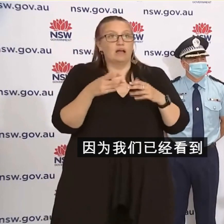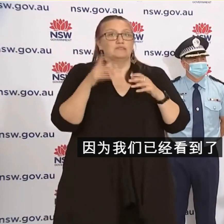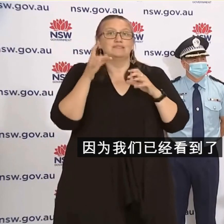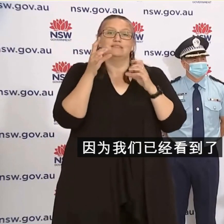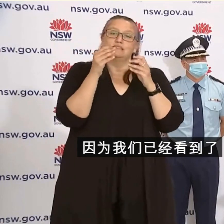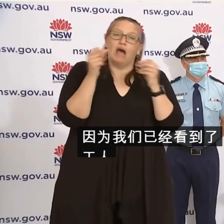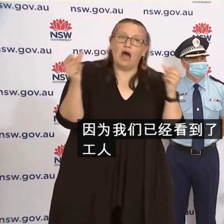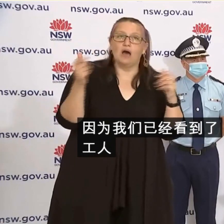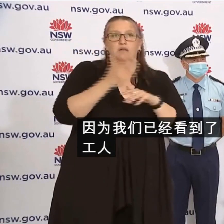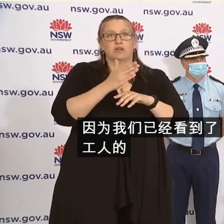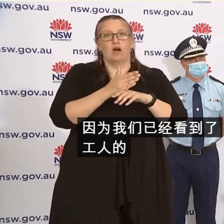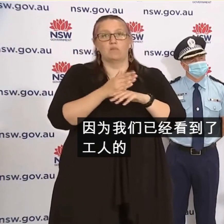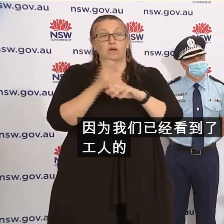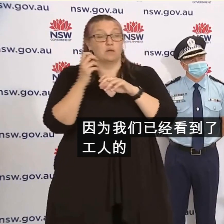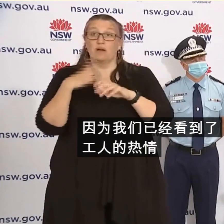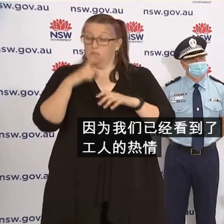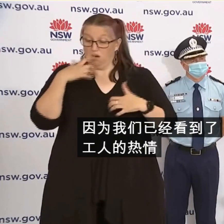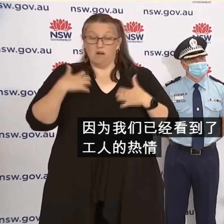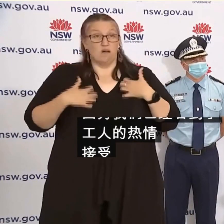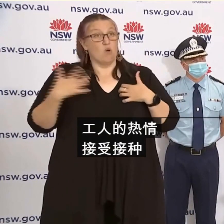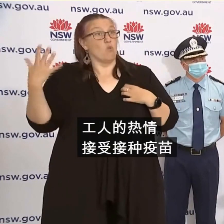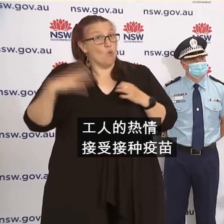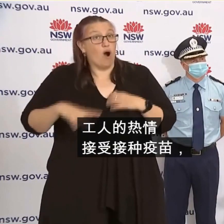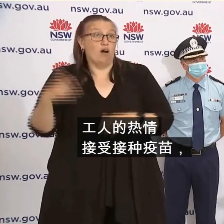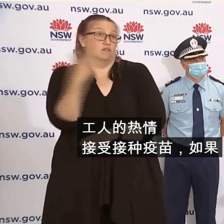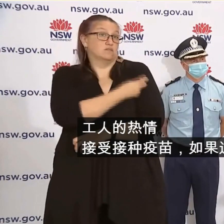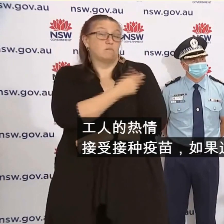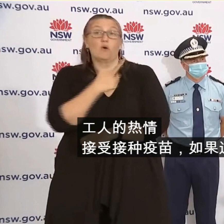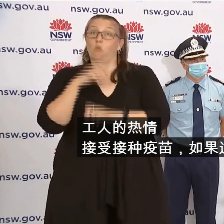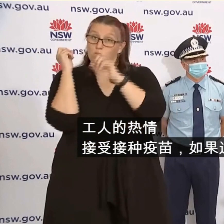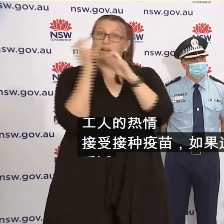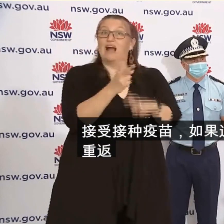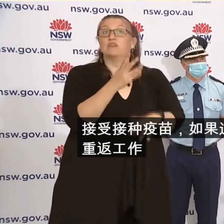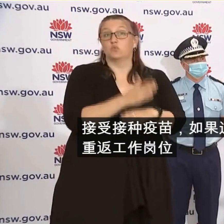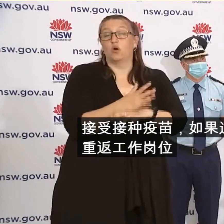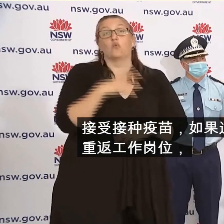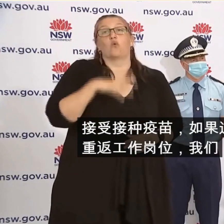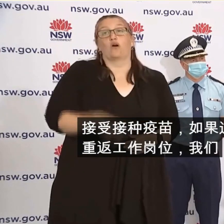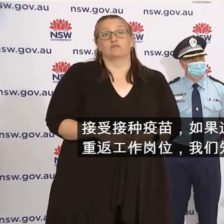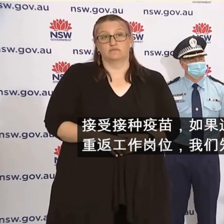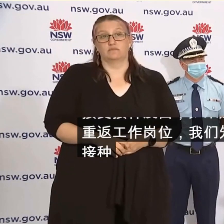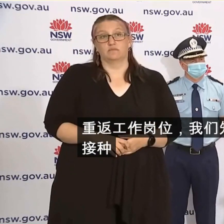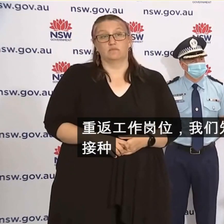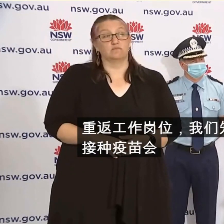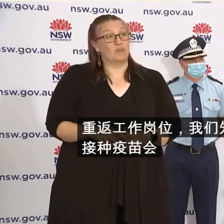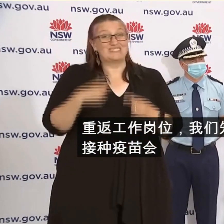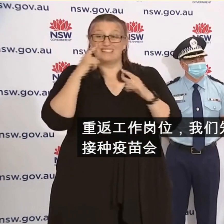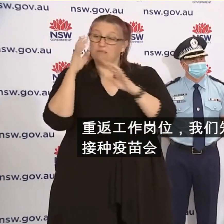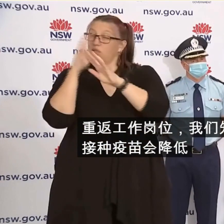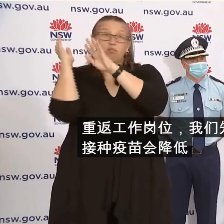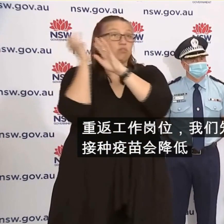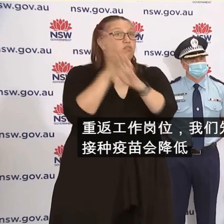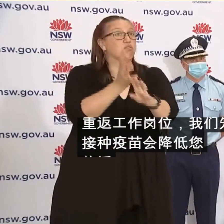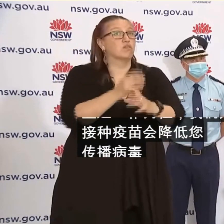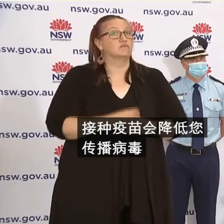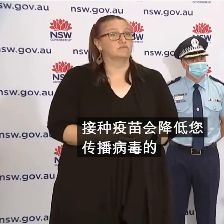we've seen that workers are enthusiastically embracing getting vaccination if it means getting back to work, and we know that vaccination reduces